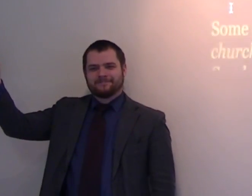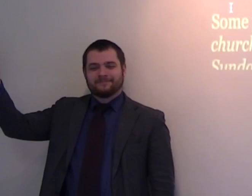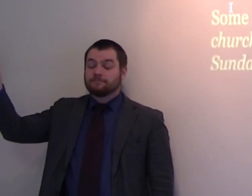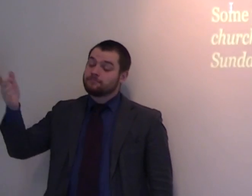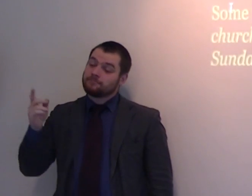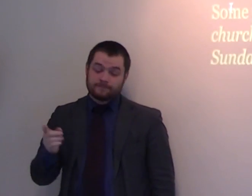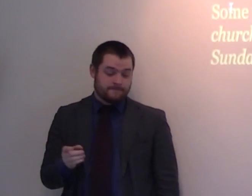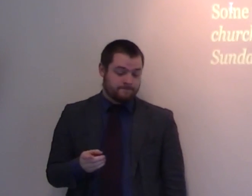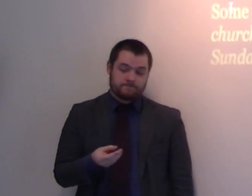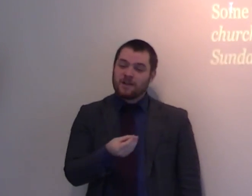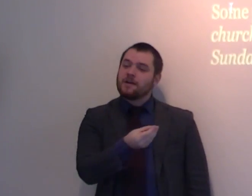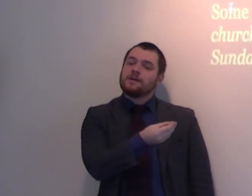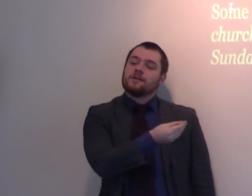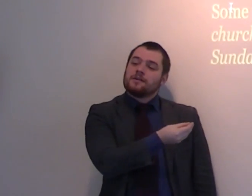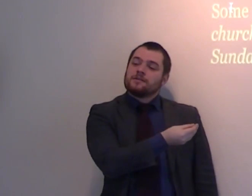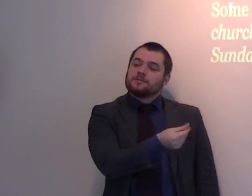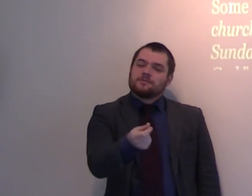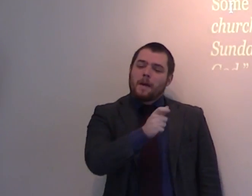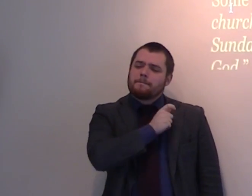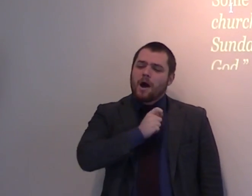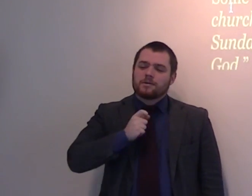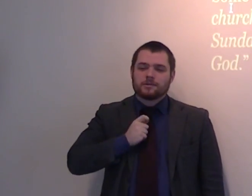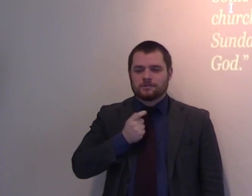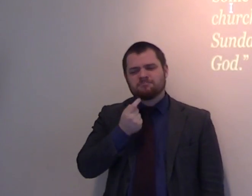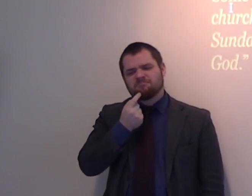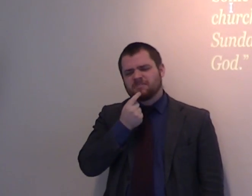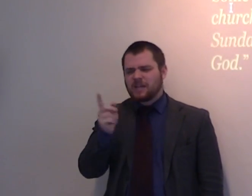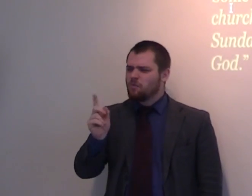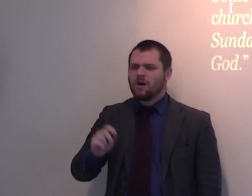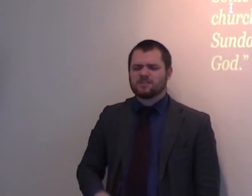say, quote, "No one in my church wants to help teach in Sunday school."